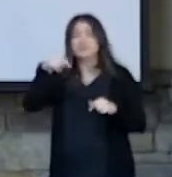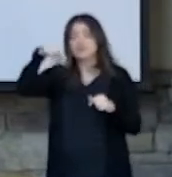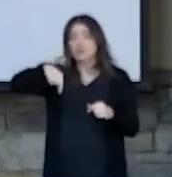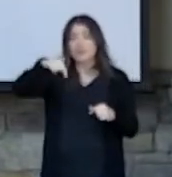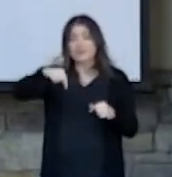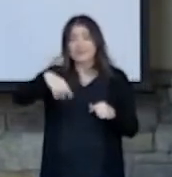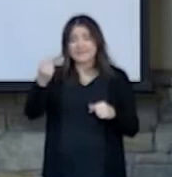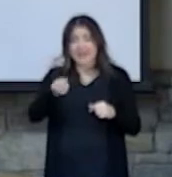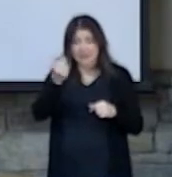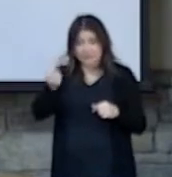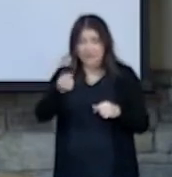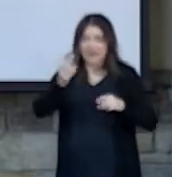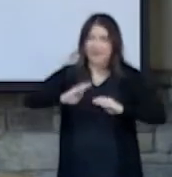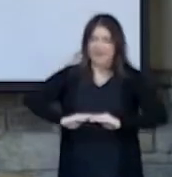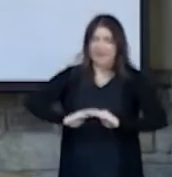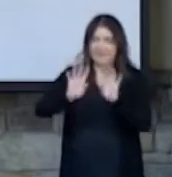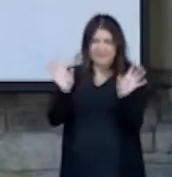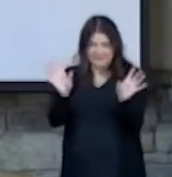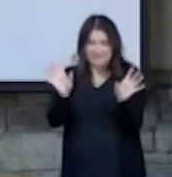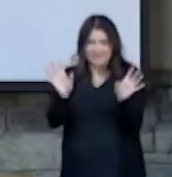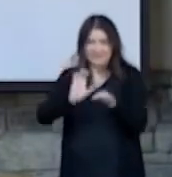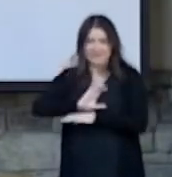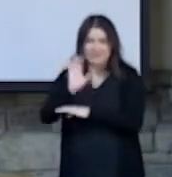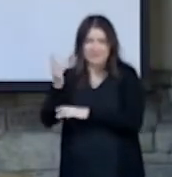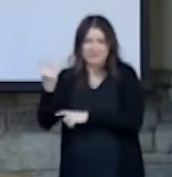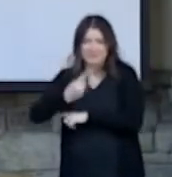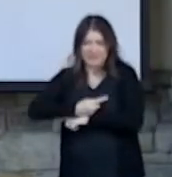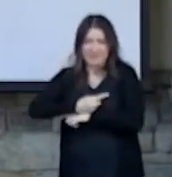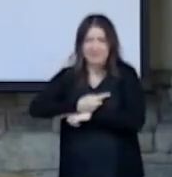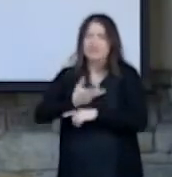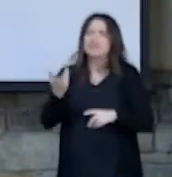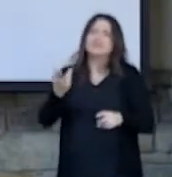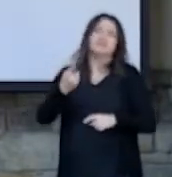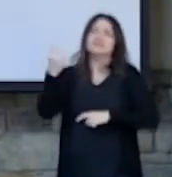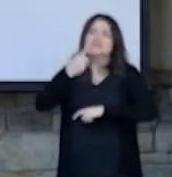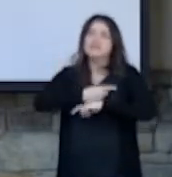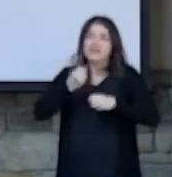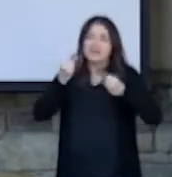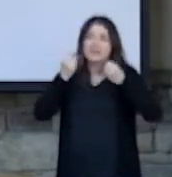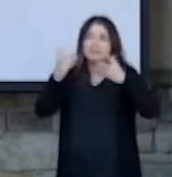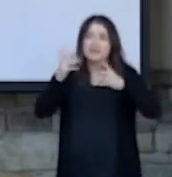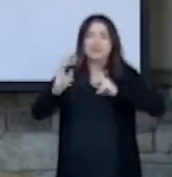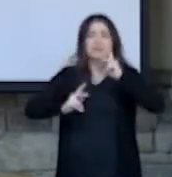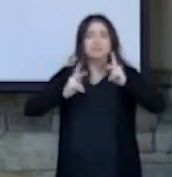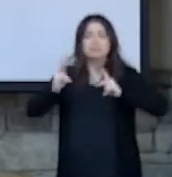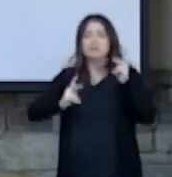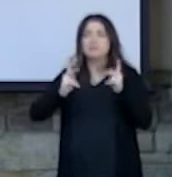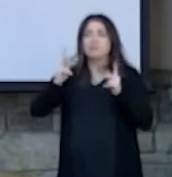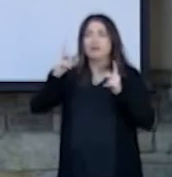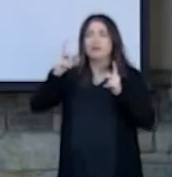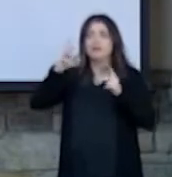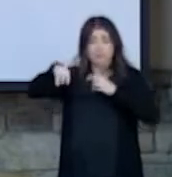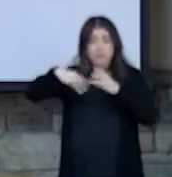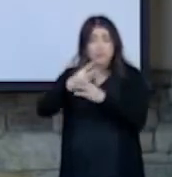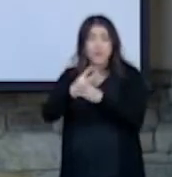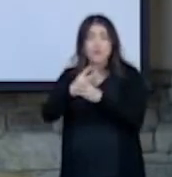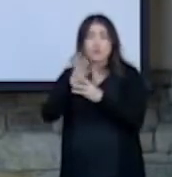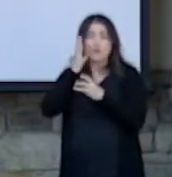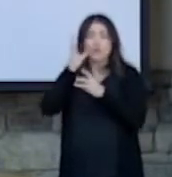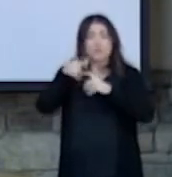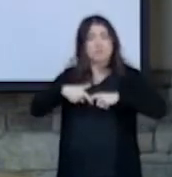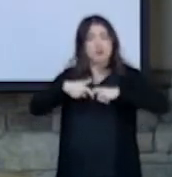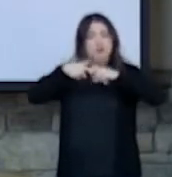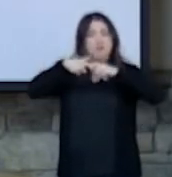Saturday is obviously Christmas Day, and it is the day that many people in the world would pause